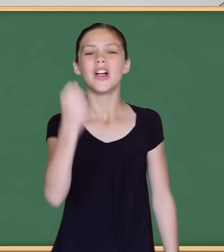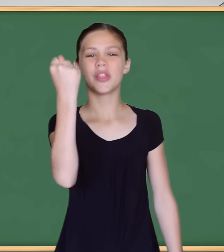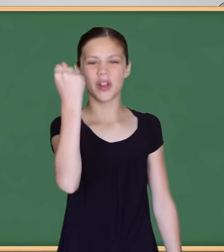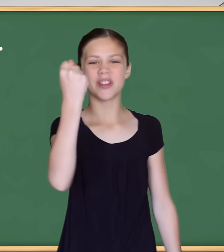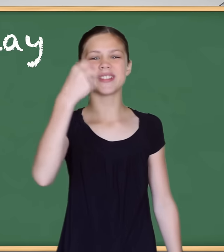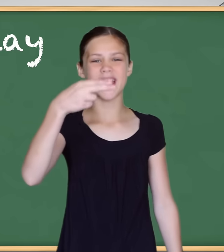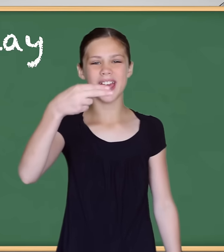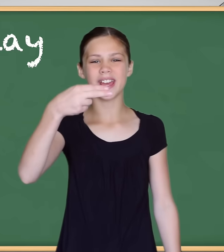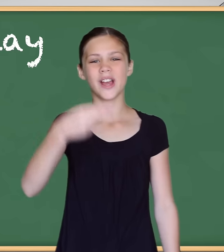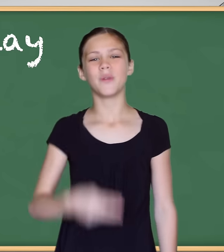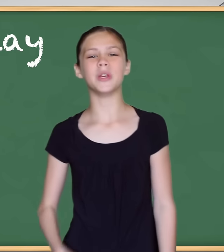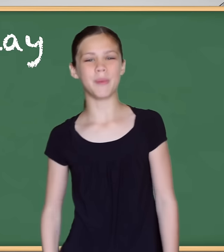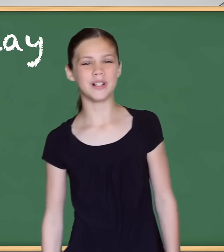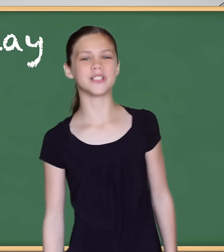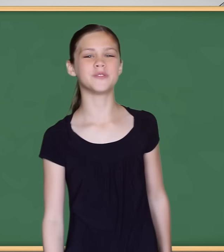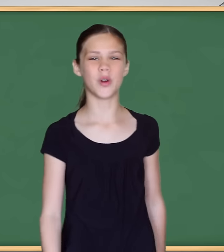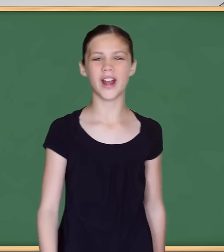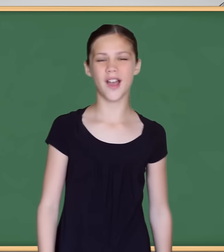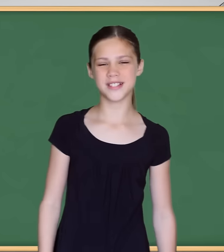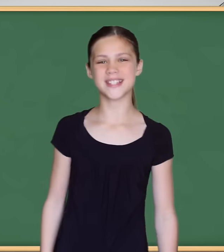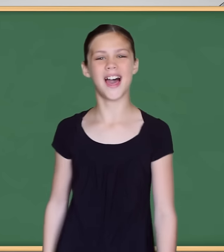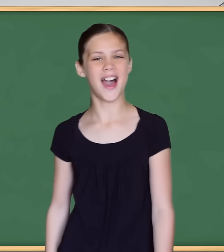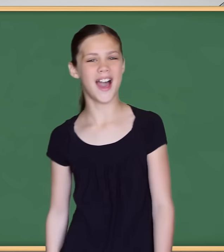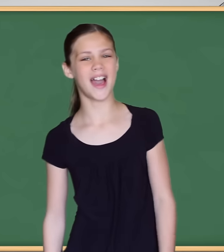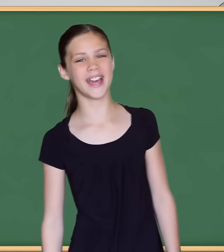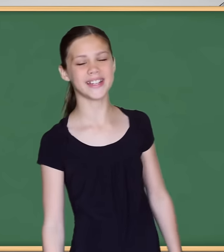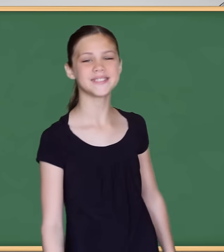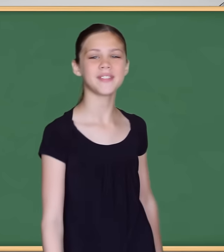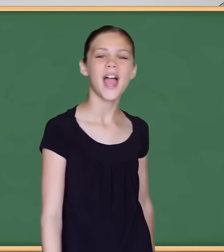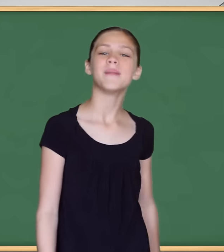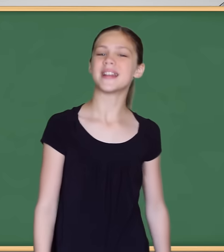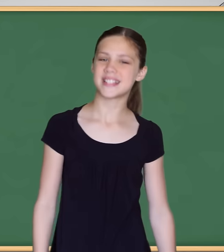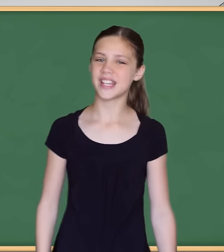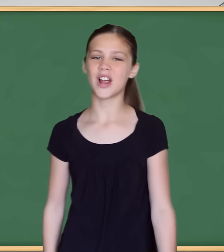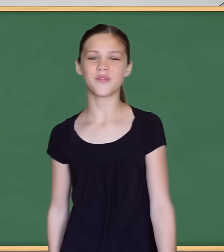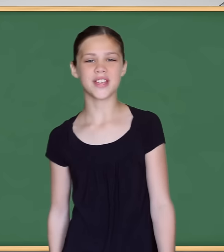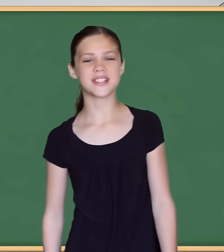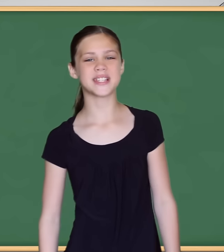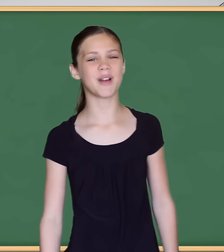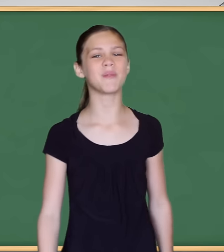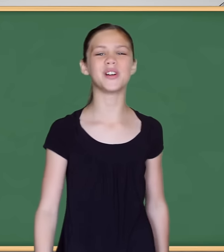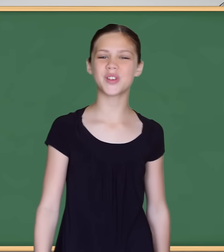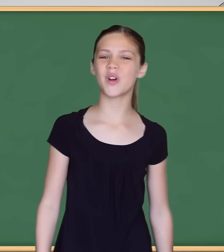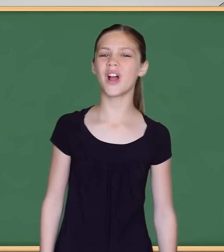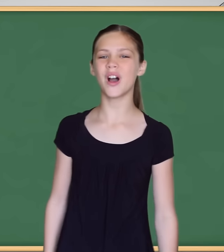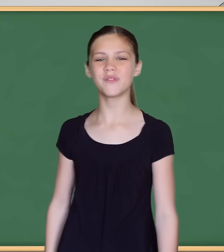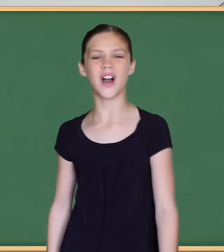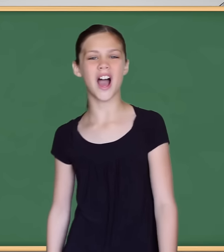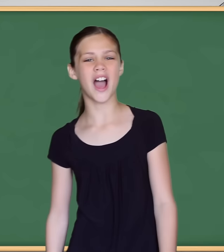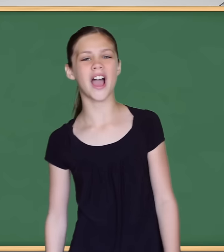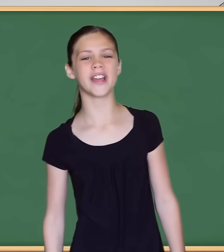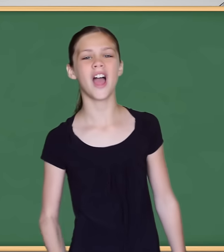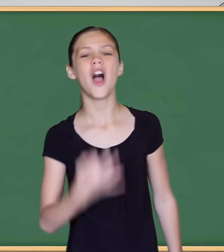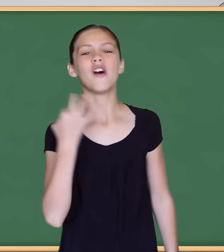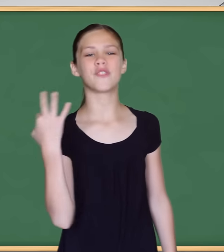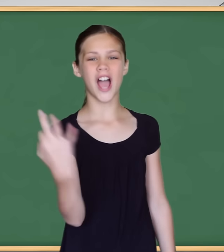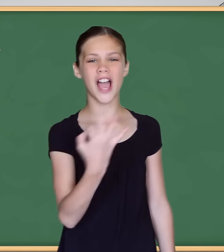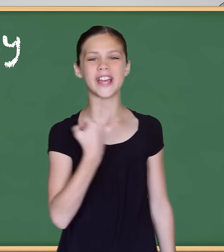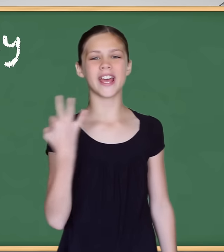Thursday, Thursday. build a fort outside. Painting our fences, but most horrified. Friday,